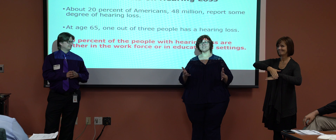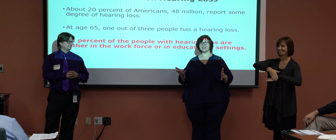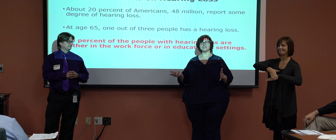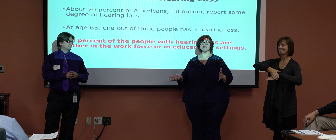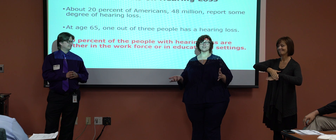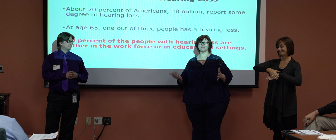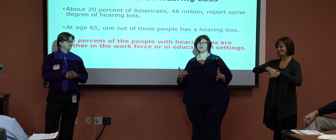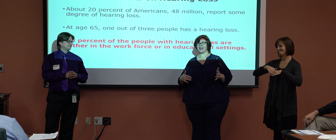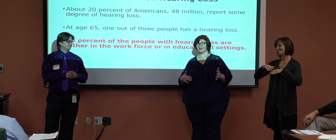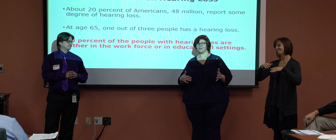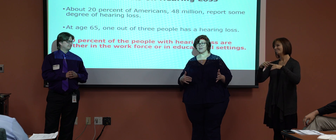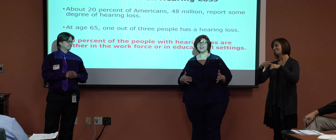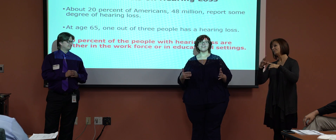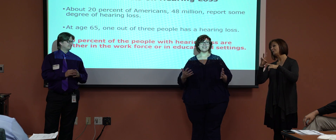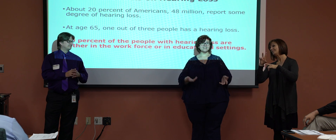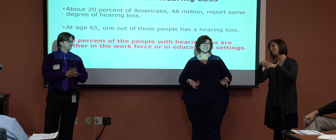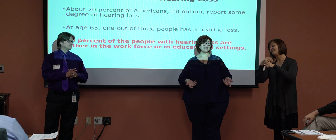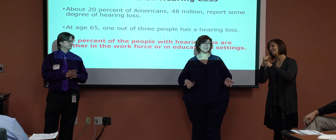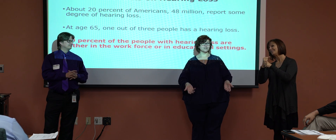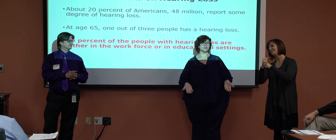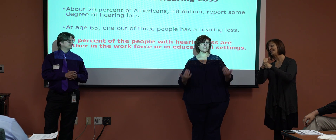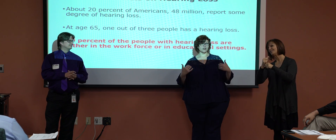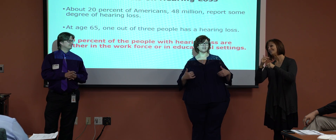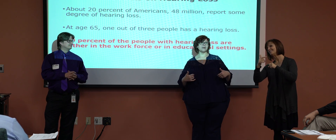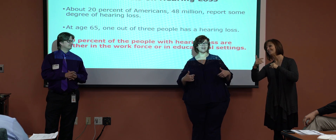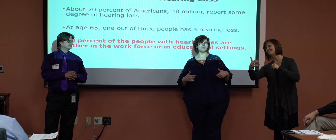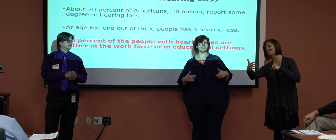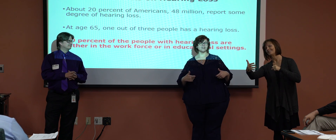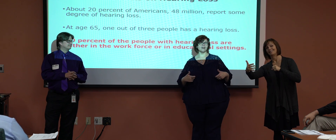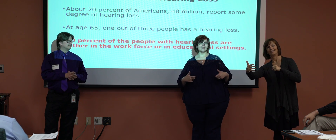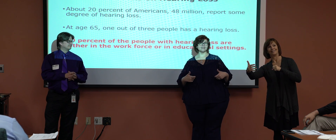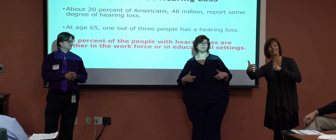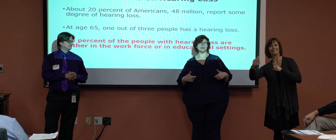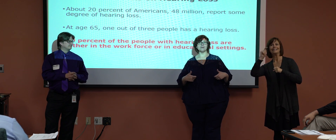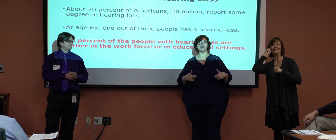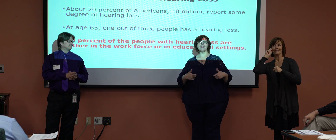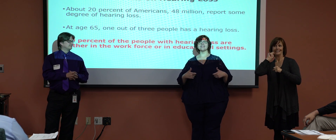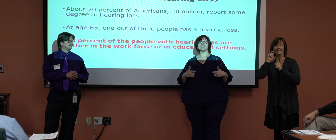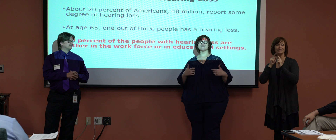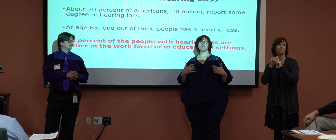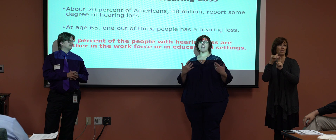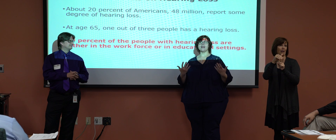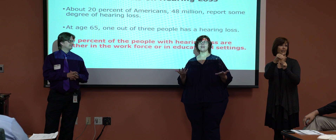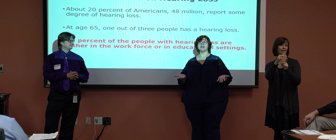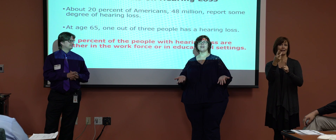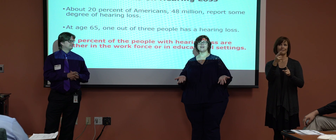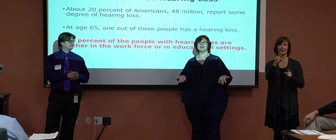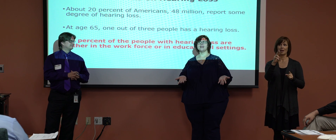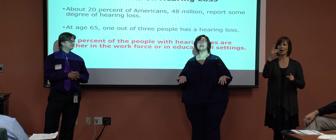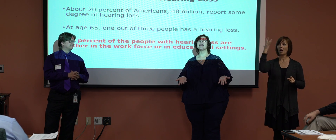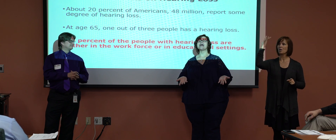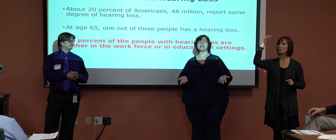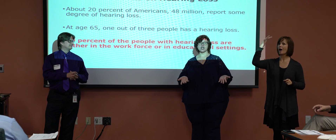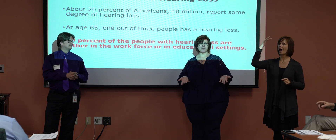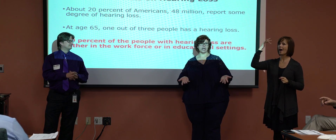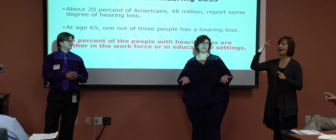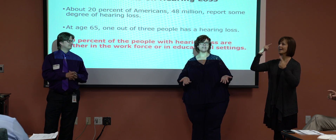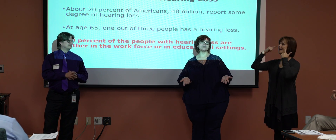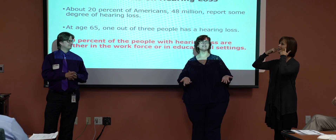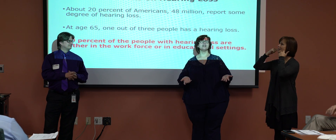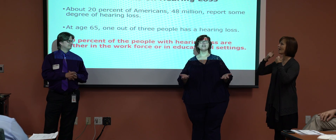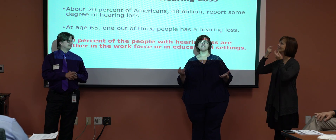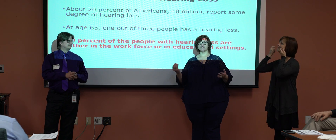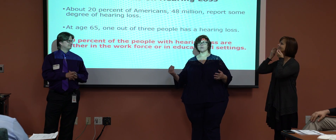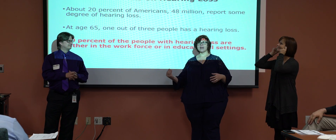because within 7 years from now, these teenagers are going to be coming to us. Would anybody like to guess why?